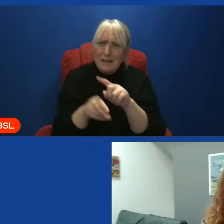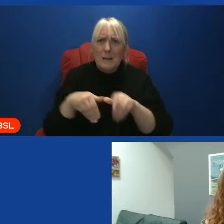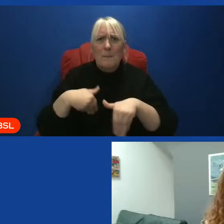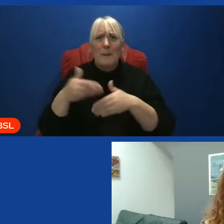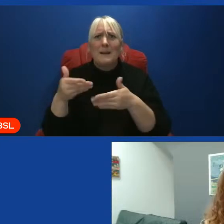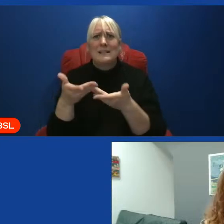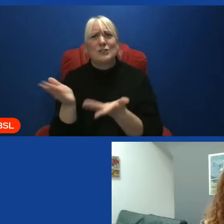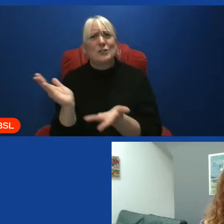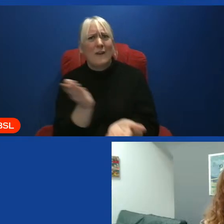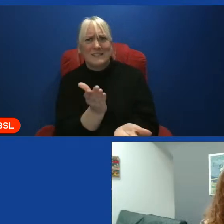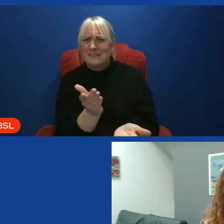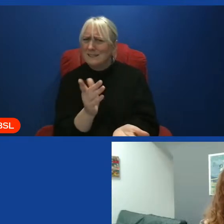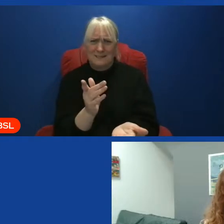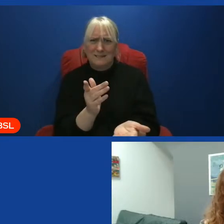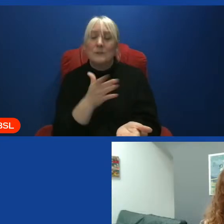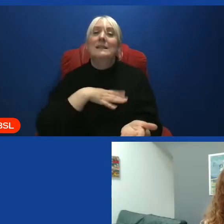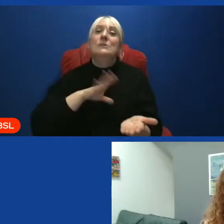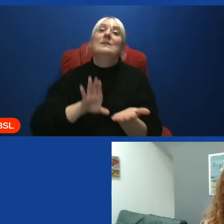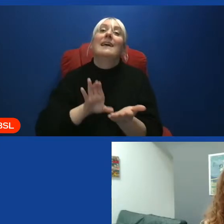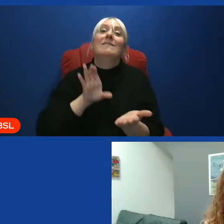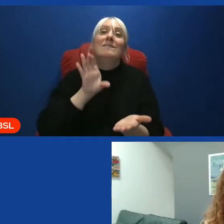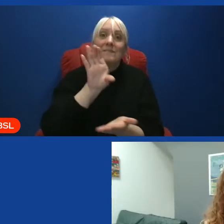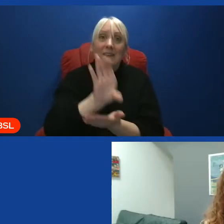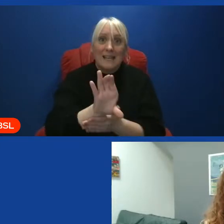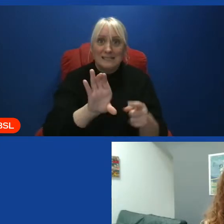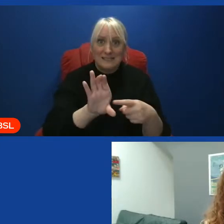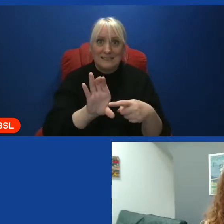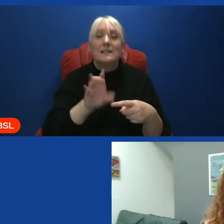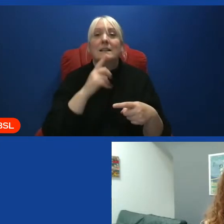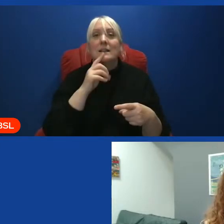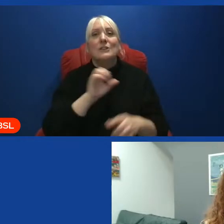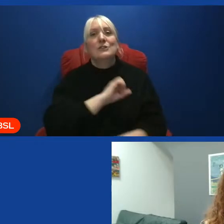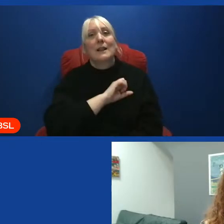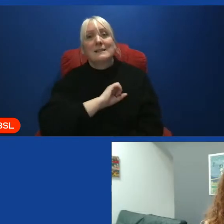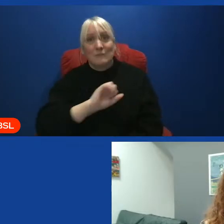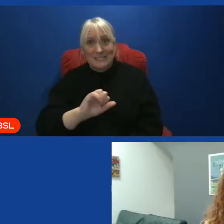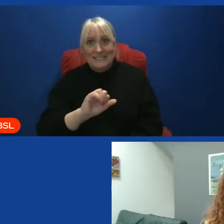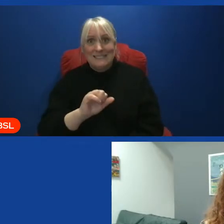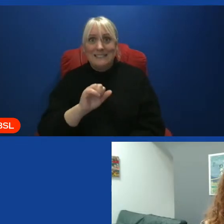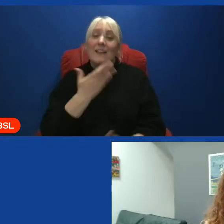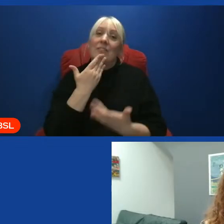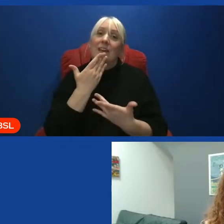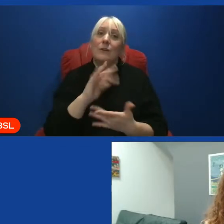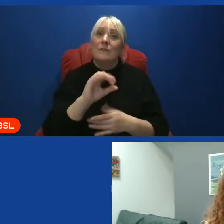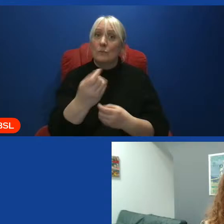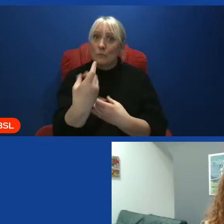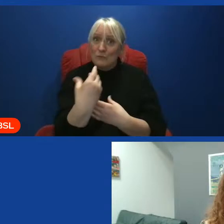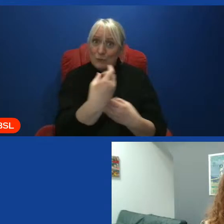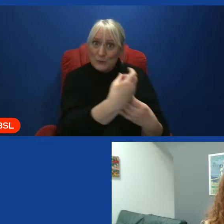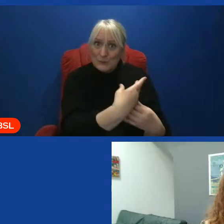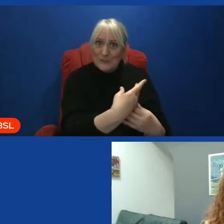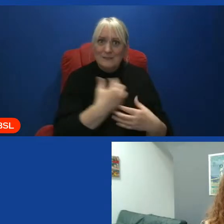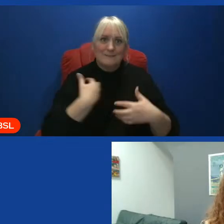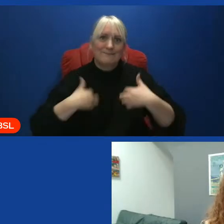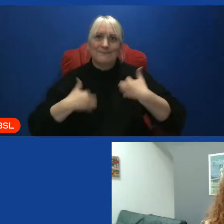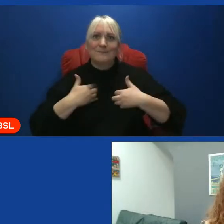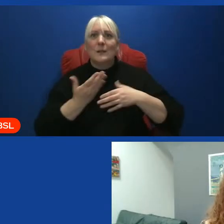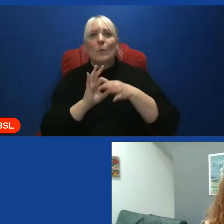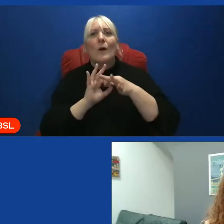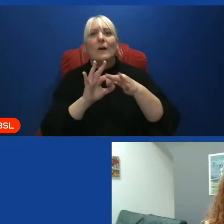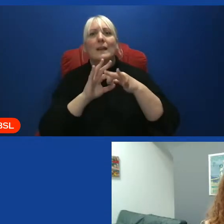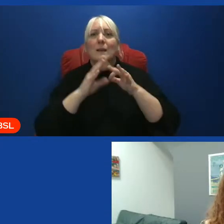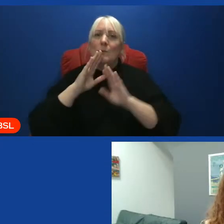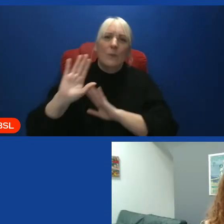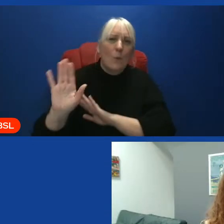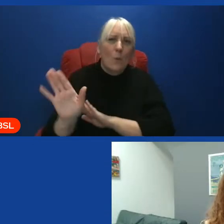You do that by investing in all those things. So solidarity, thank you very much for your contributions tonight. And I look forward to working with every single one